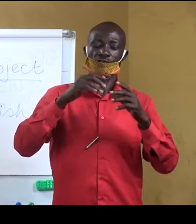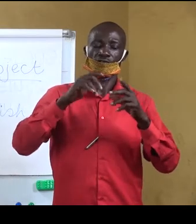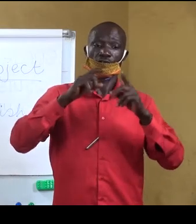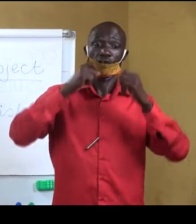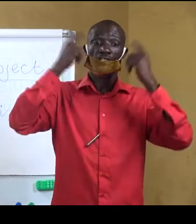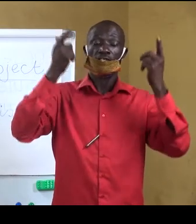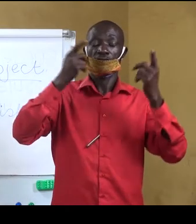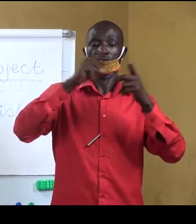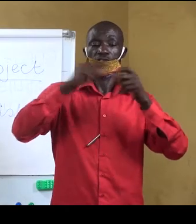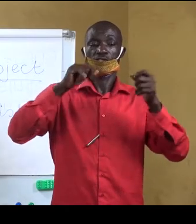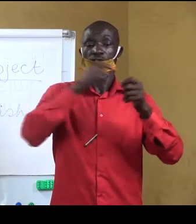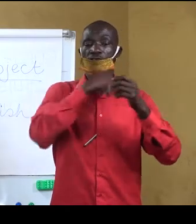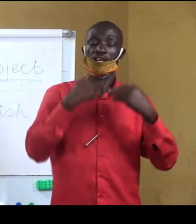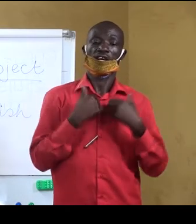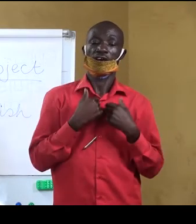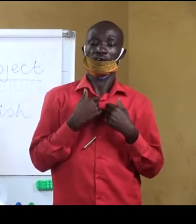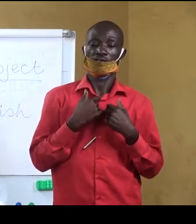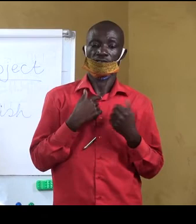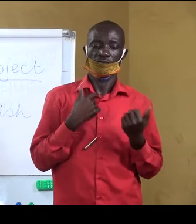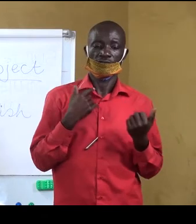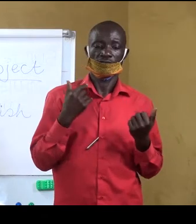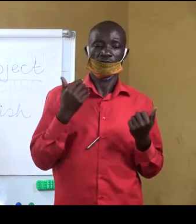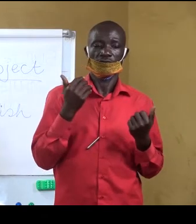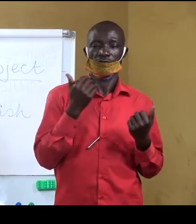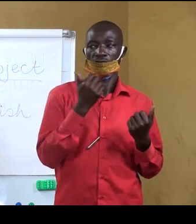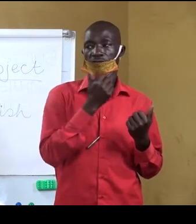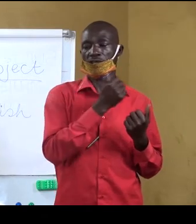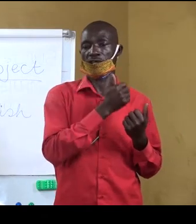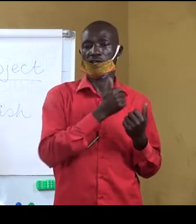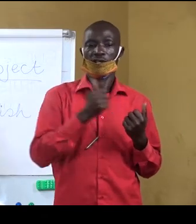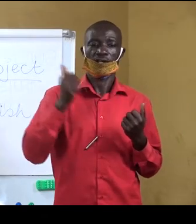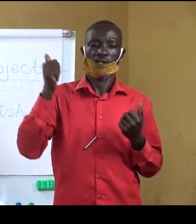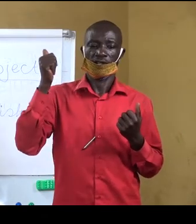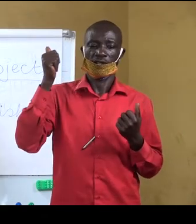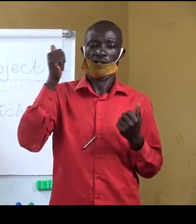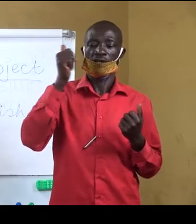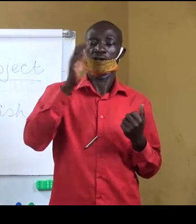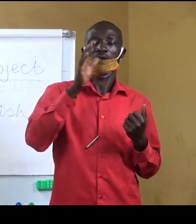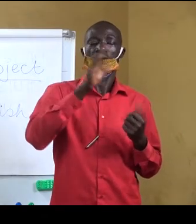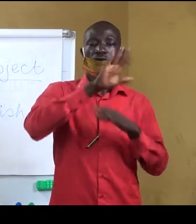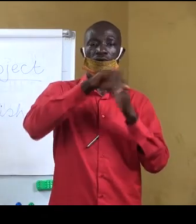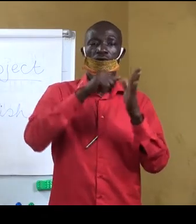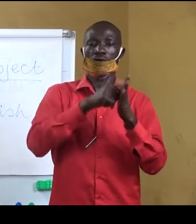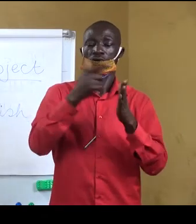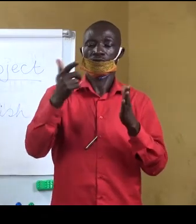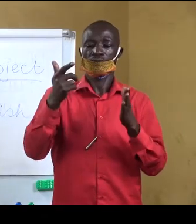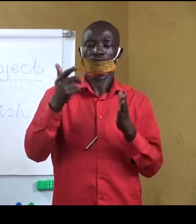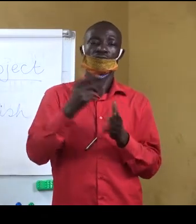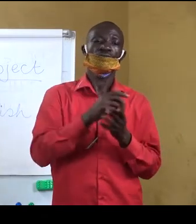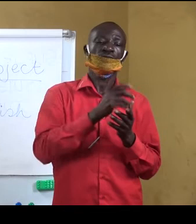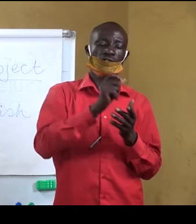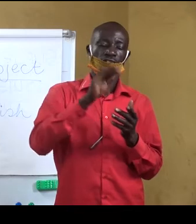sentence, and we have, I have mentioned obligatory,